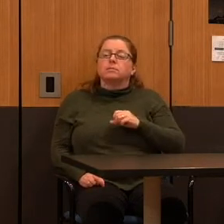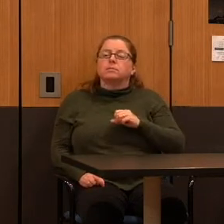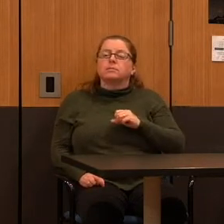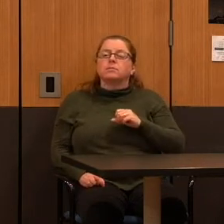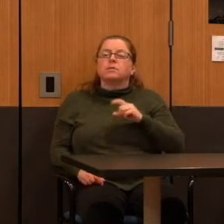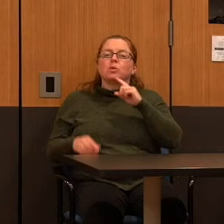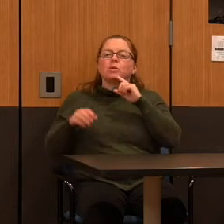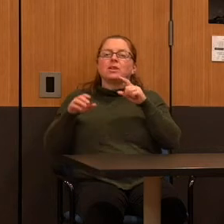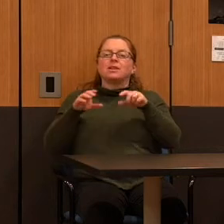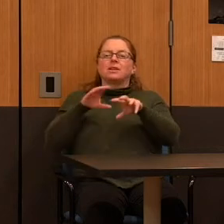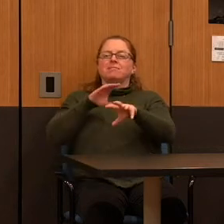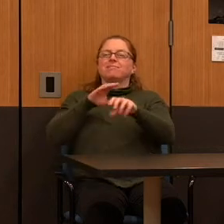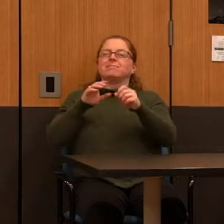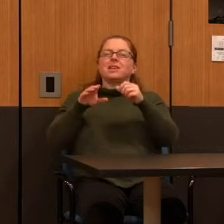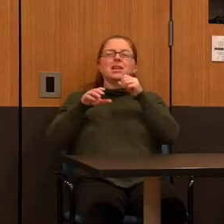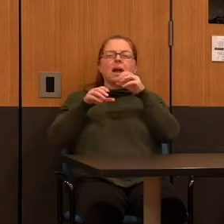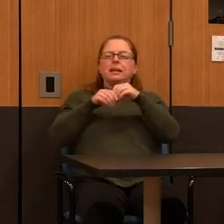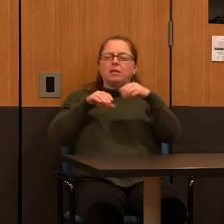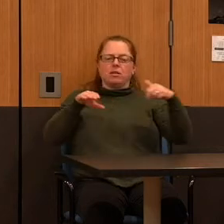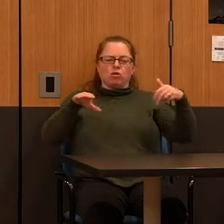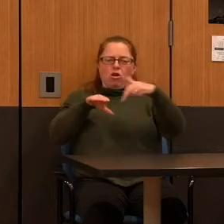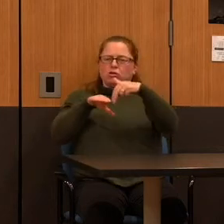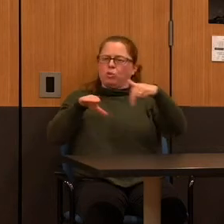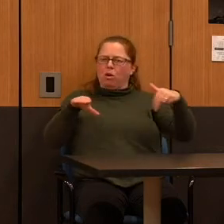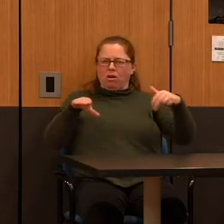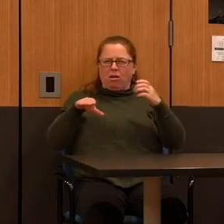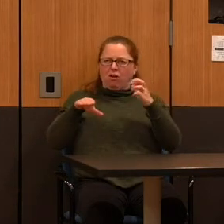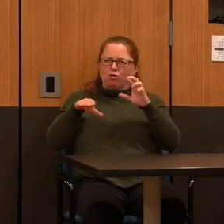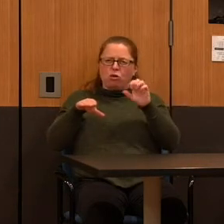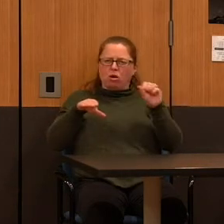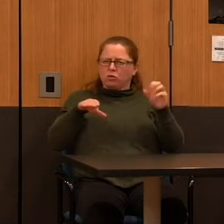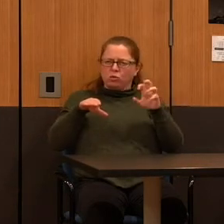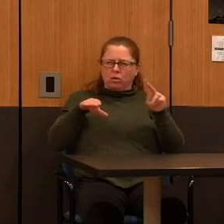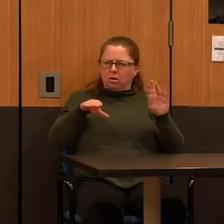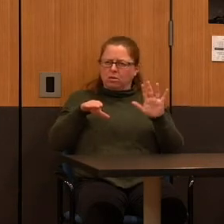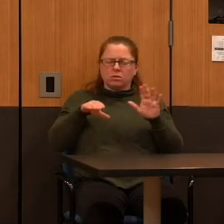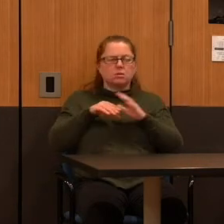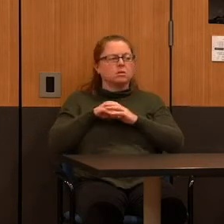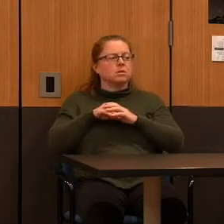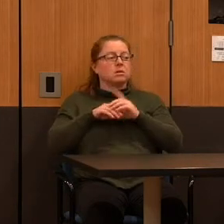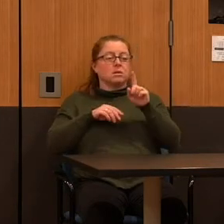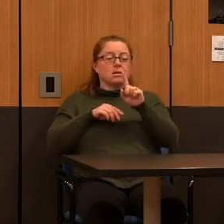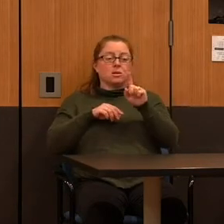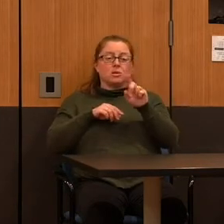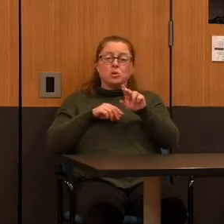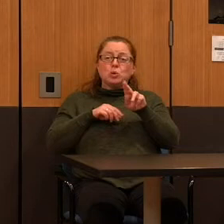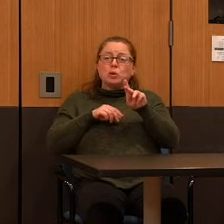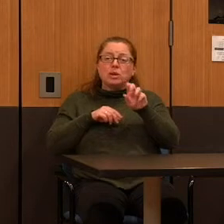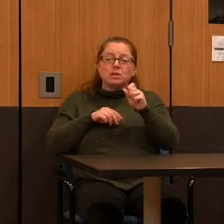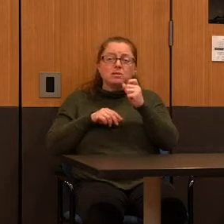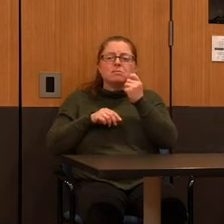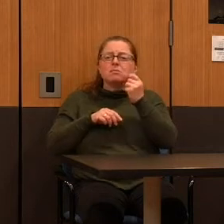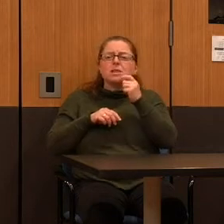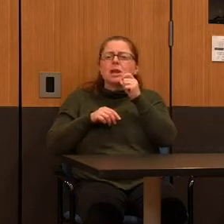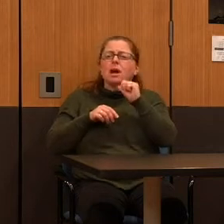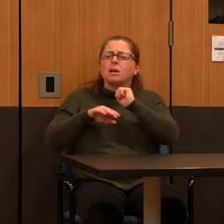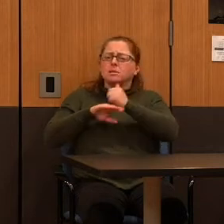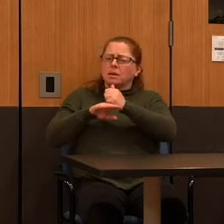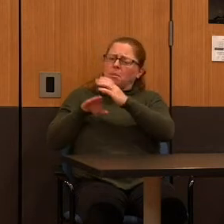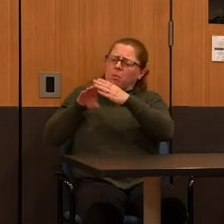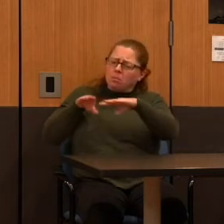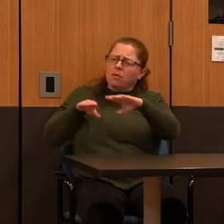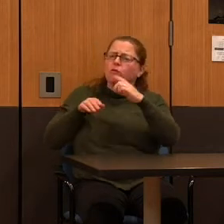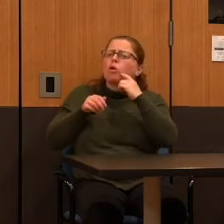outside of the crosswalk, suggesting a real compromise, right? Zukas was not designing a curb cut for every pedestrian,